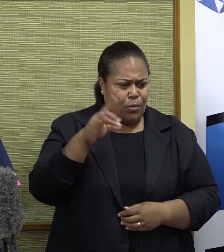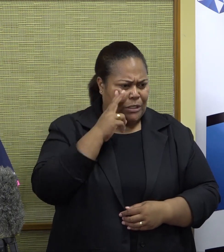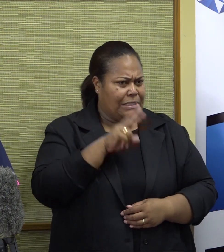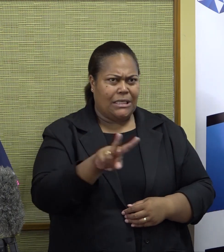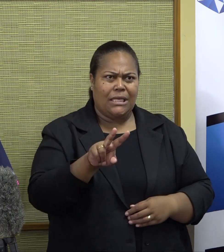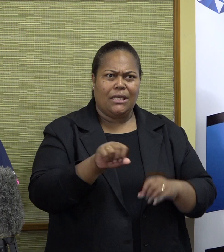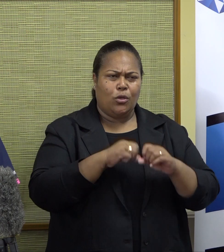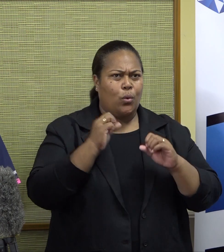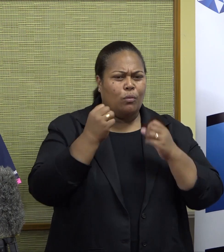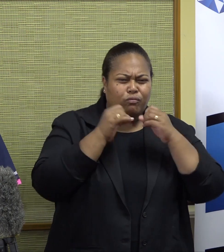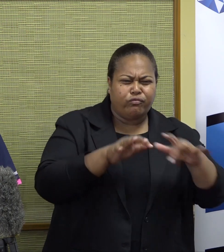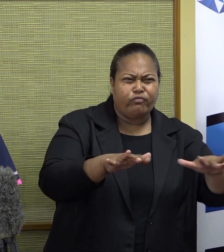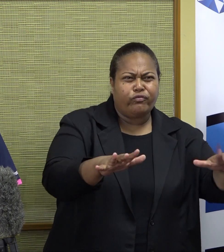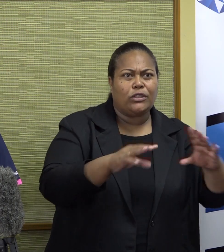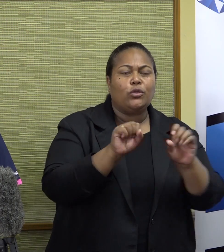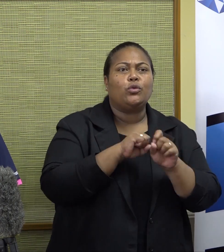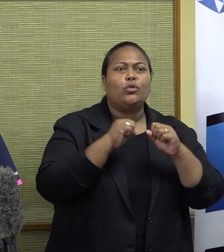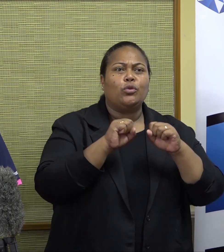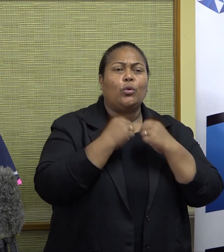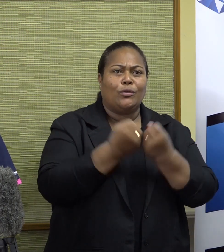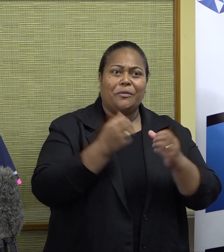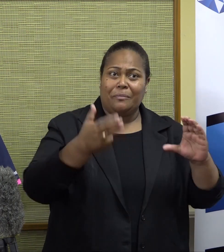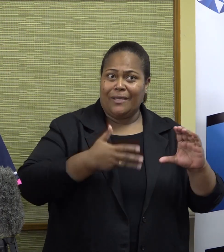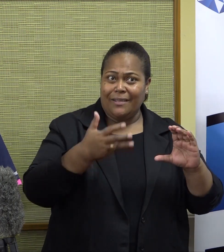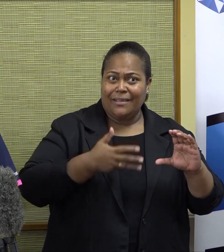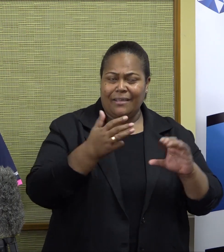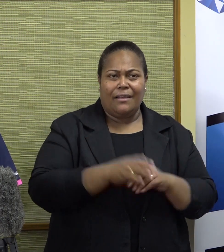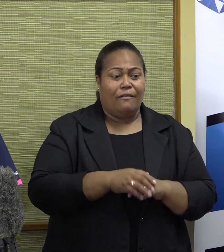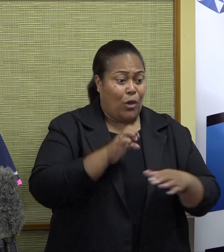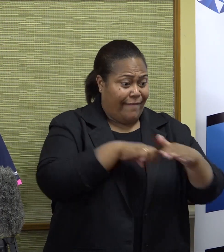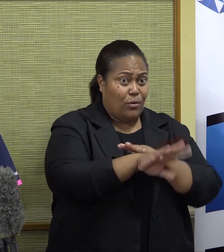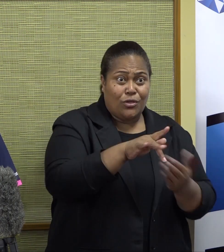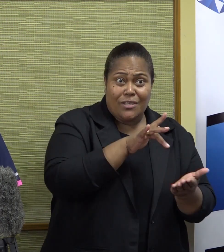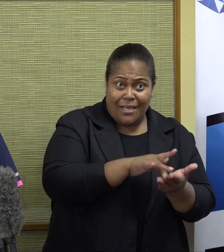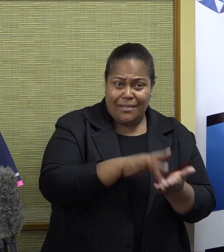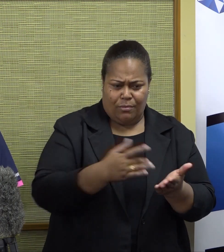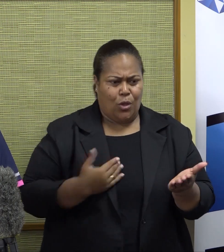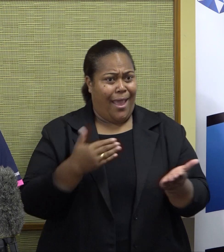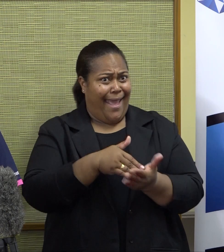being circulated. In regards to the evacuation centre, in addition to what I said earlier,